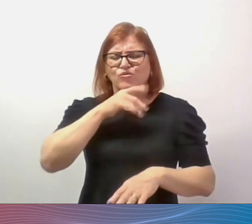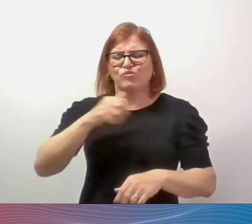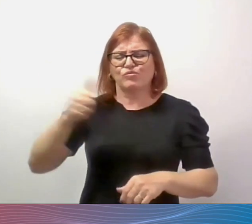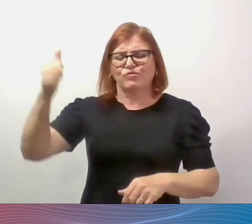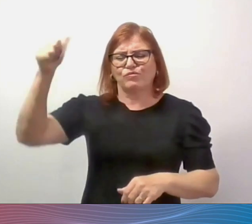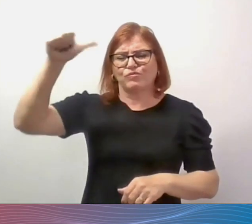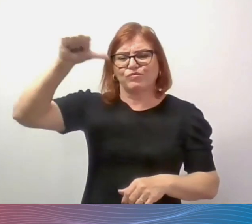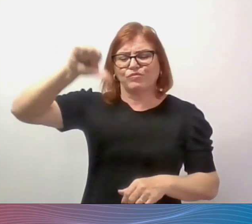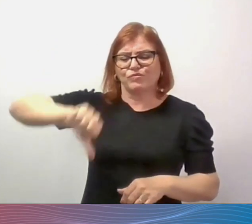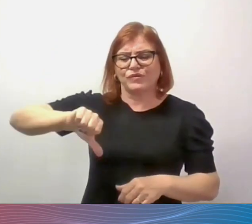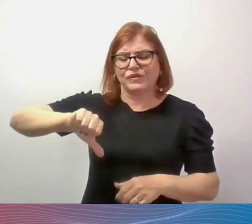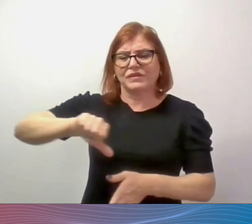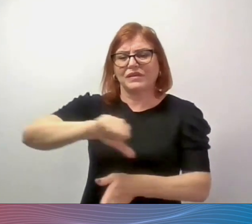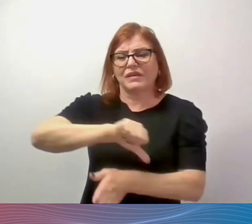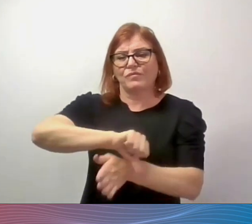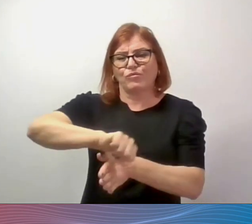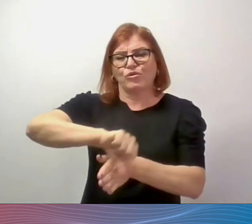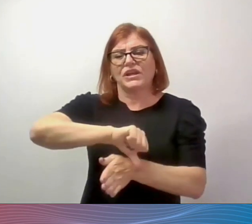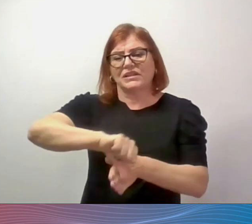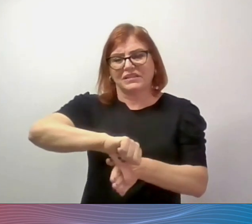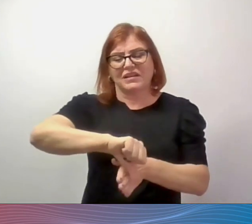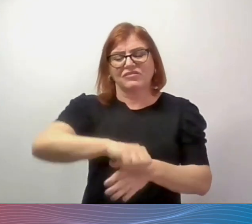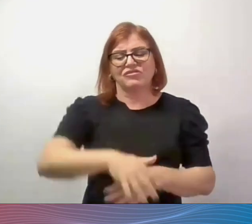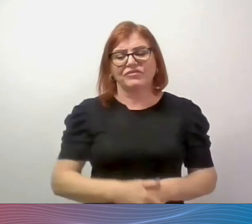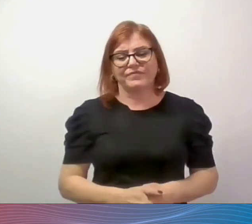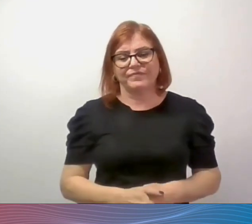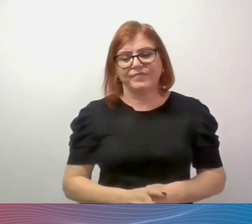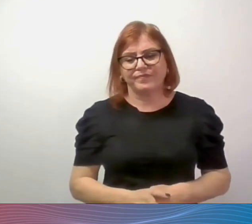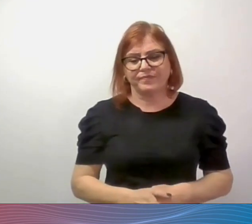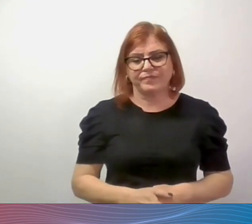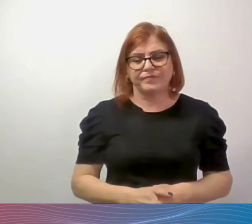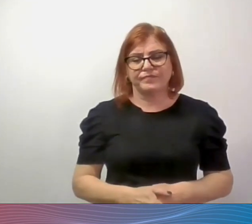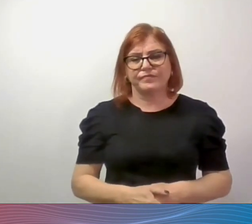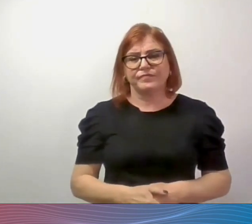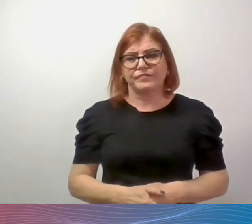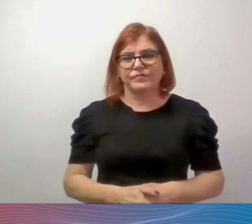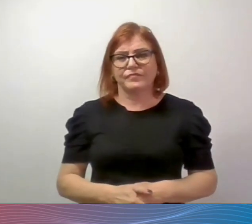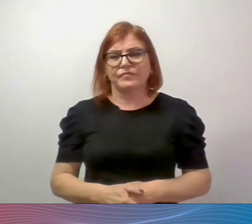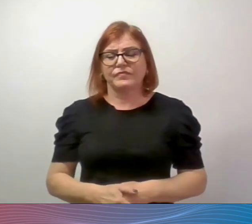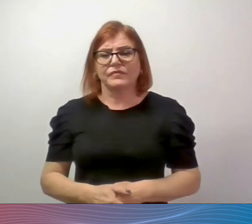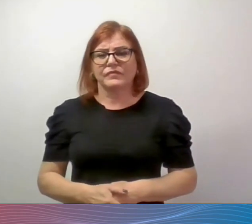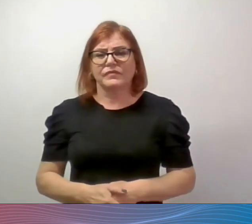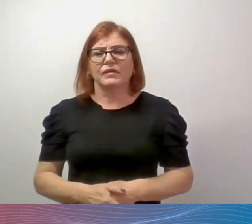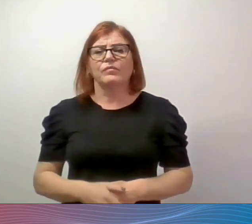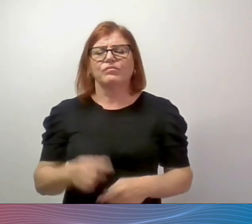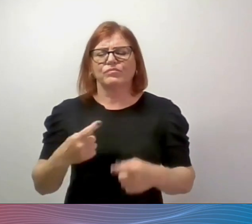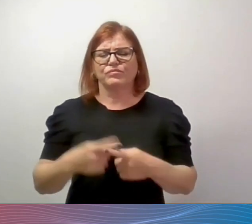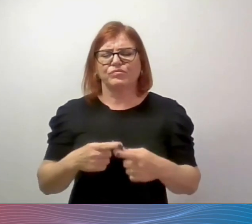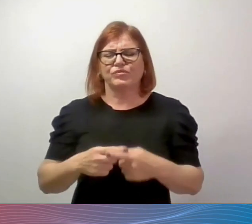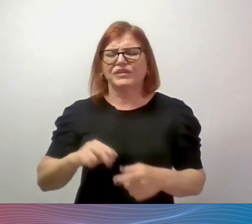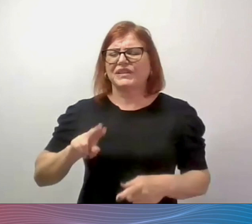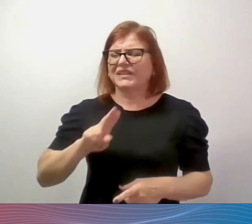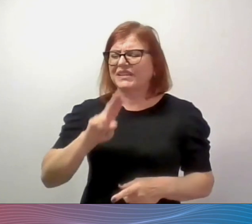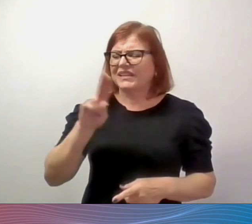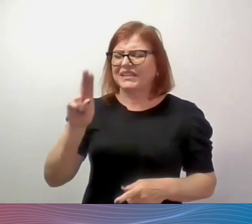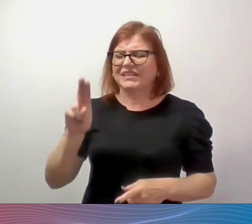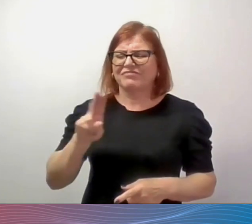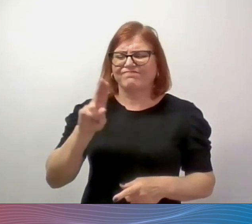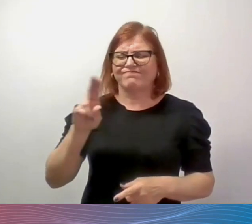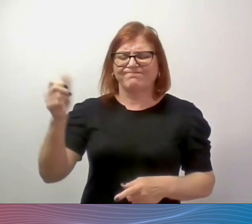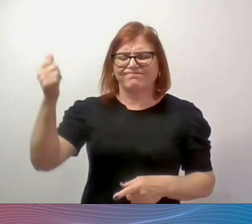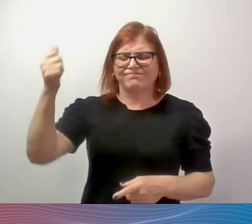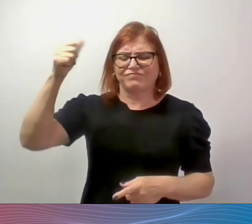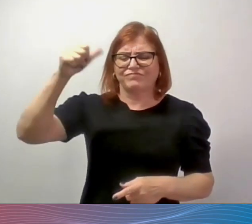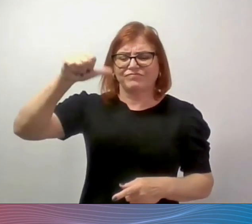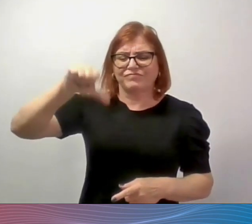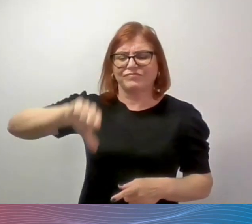immorality. Nada pode inutilizar alguém útil para Deus mais do que isso. Nothing can cause you